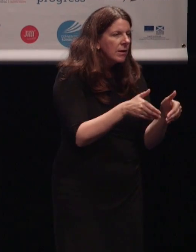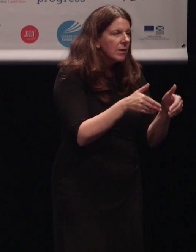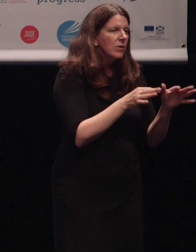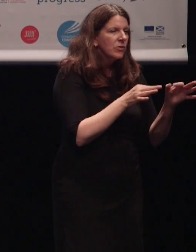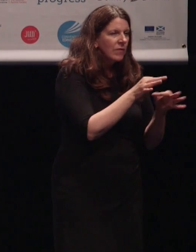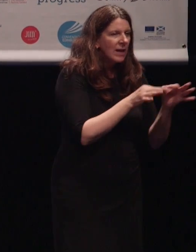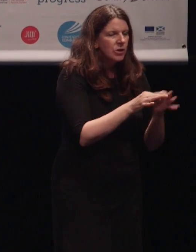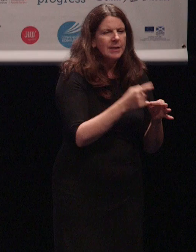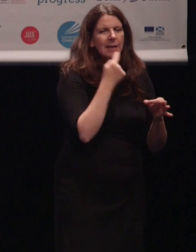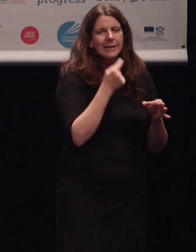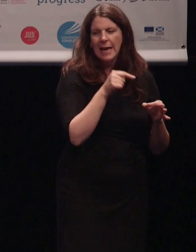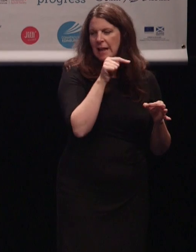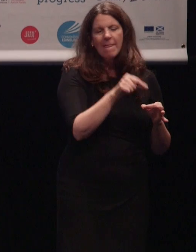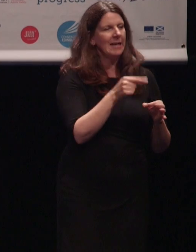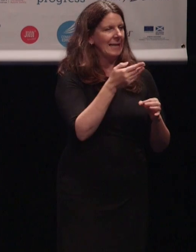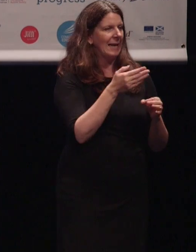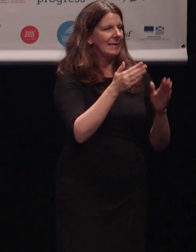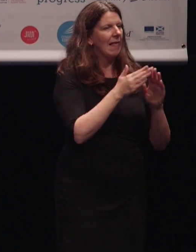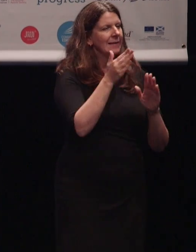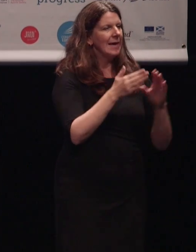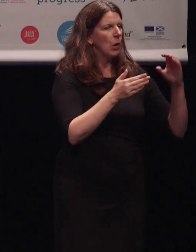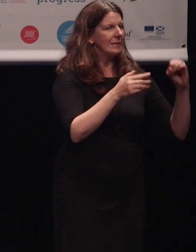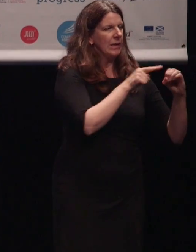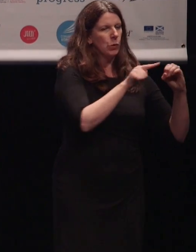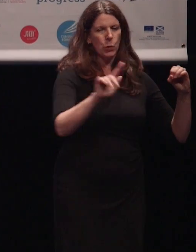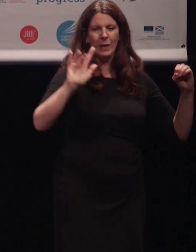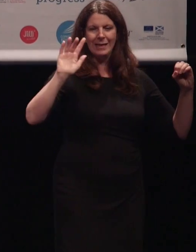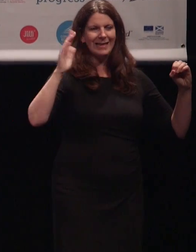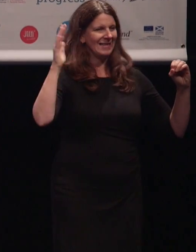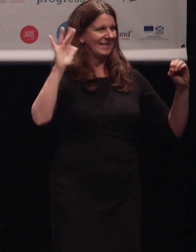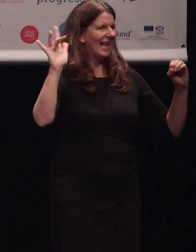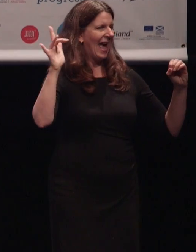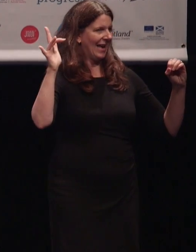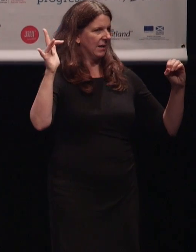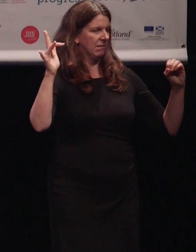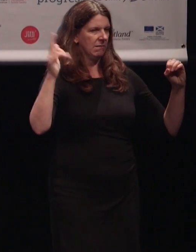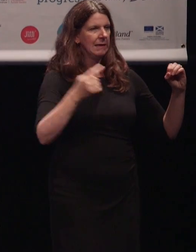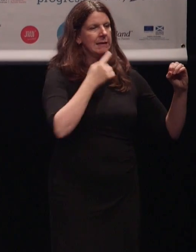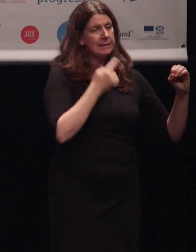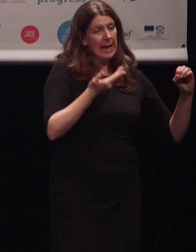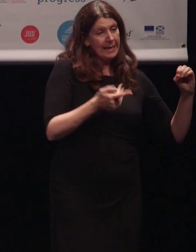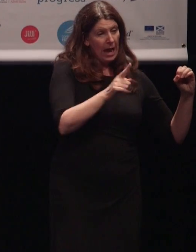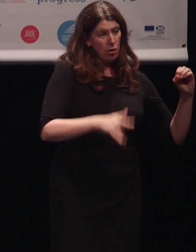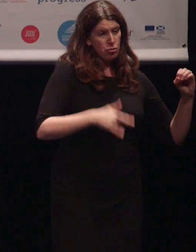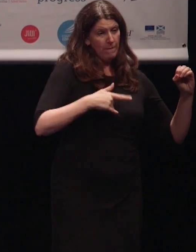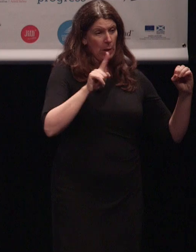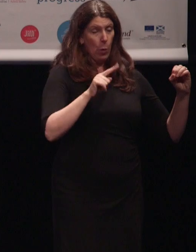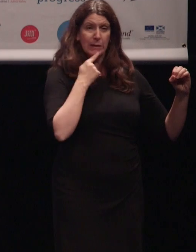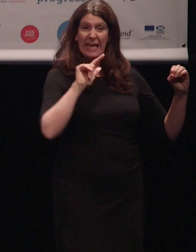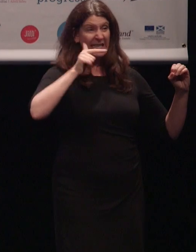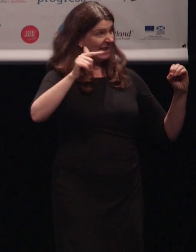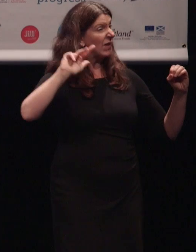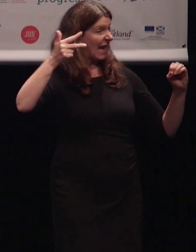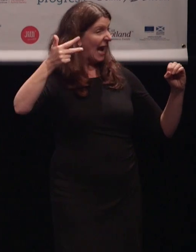actually the scale from 0 to 10, so I asked him where would he put this time, and he said an 8. I was shocked.